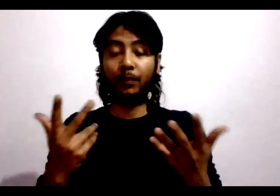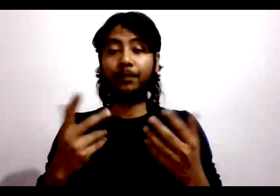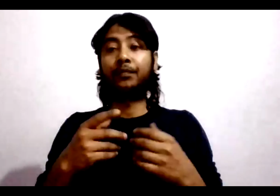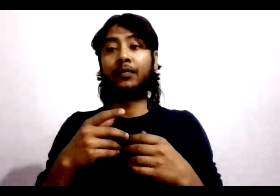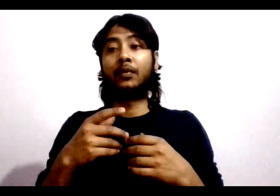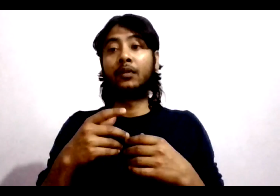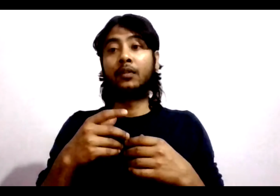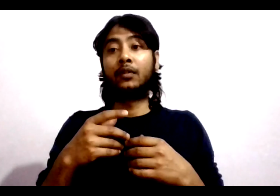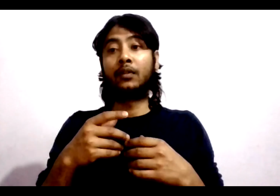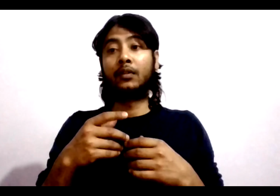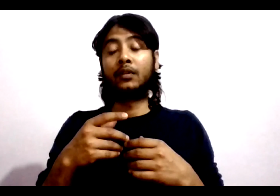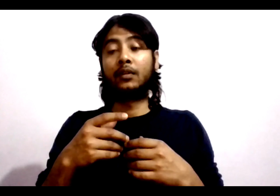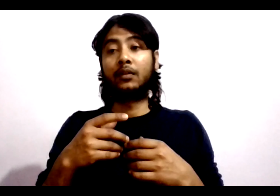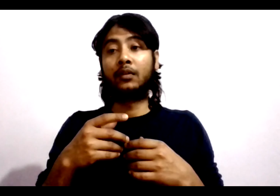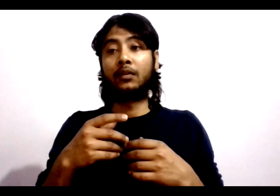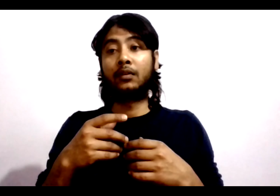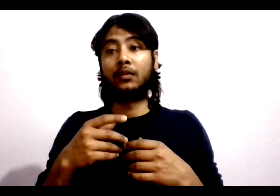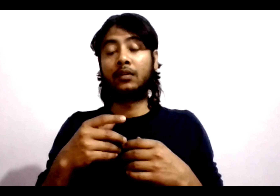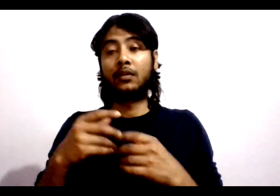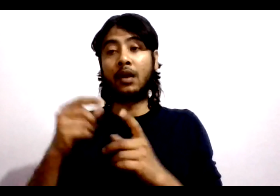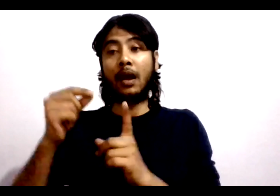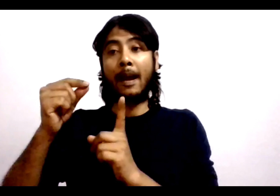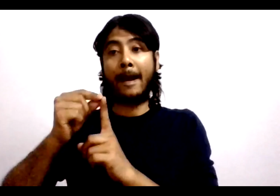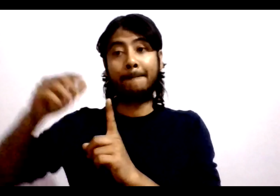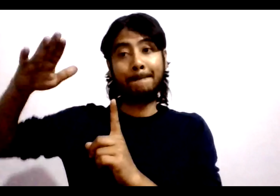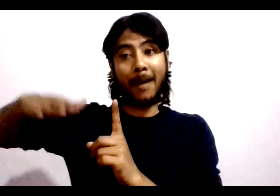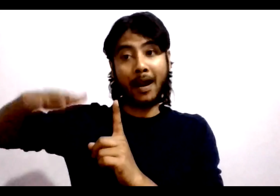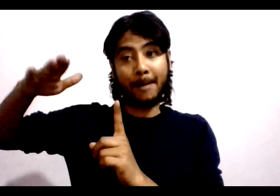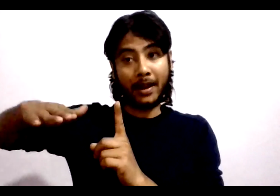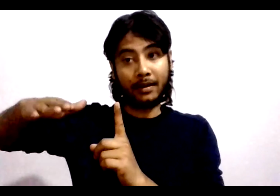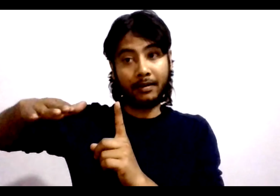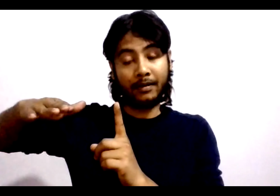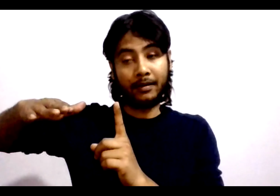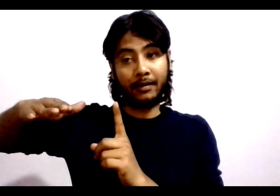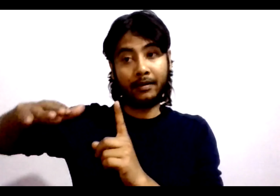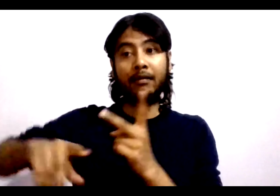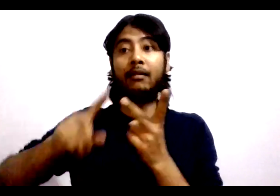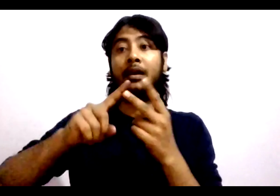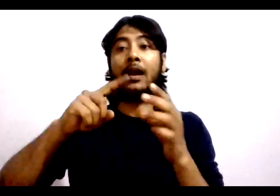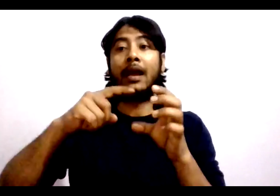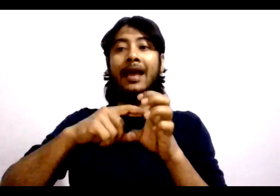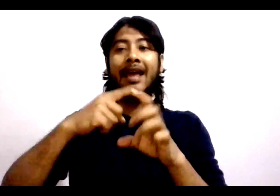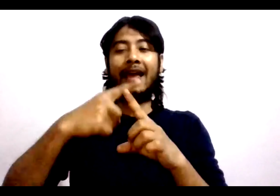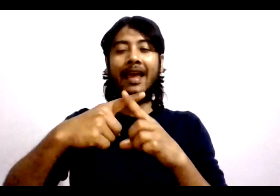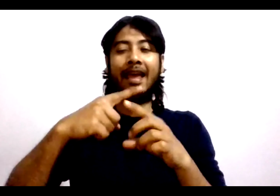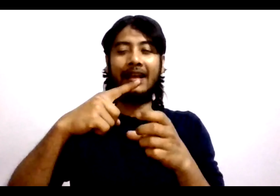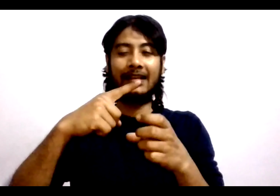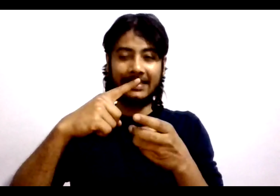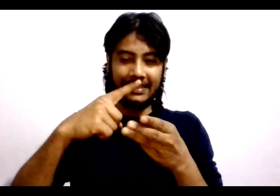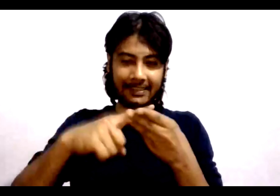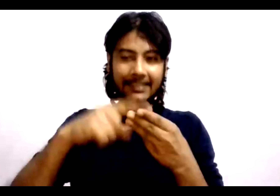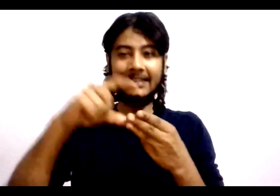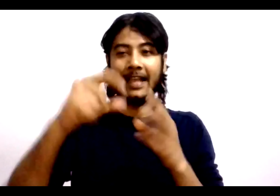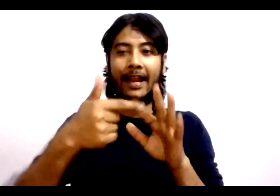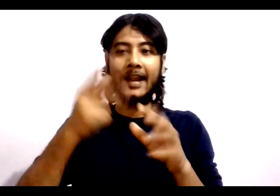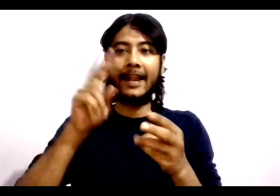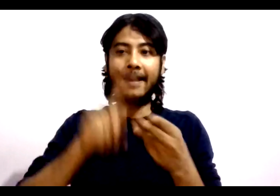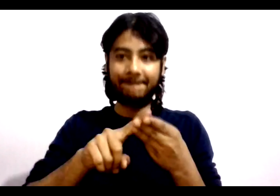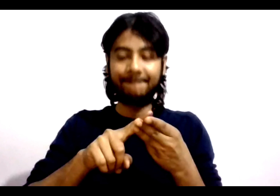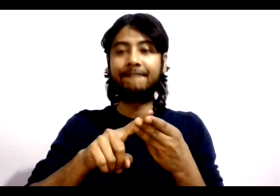by the selected, I would say, the leaders that we choose and the political parties that come to